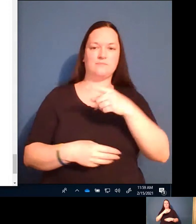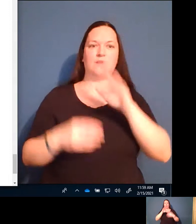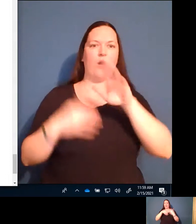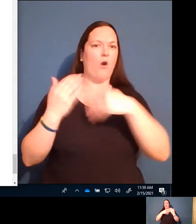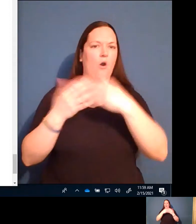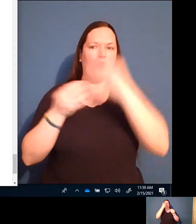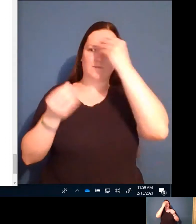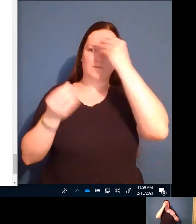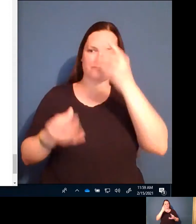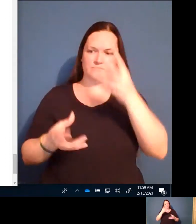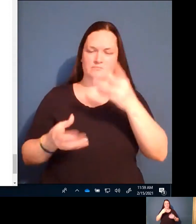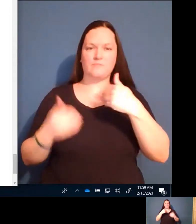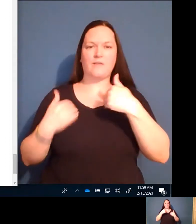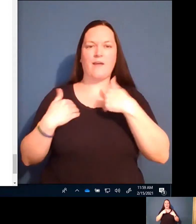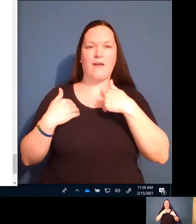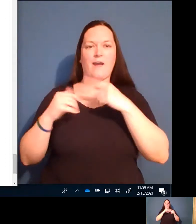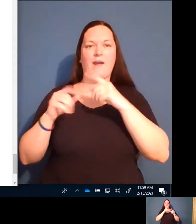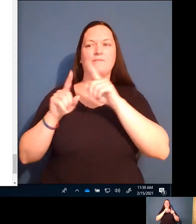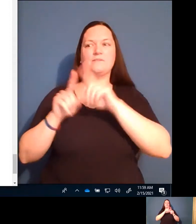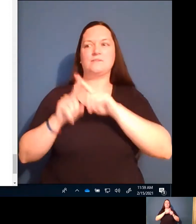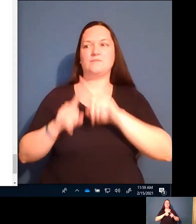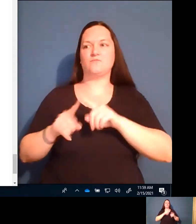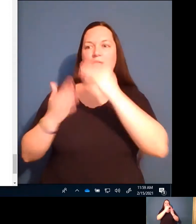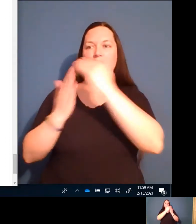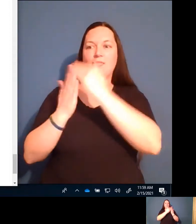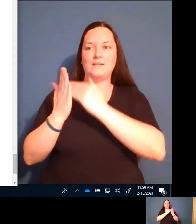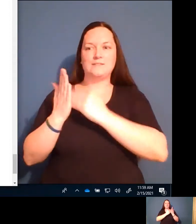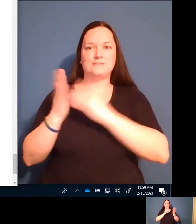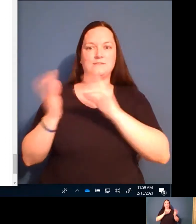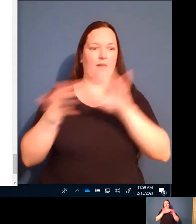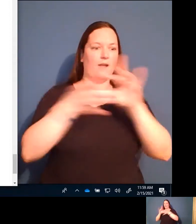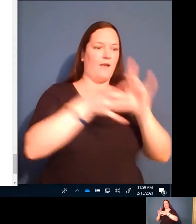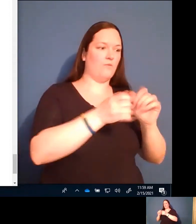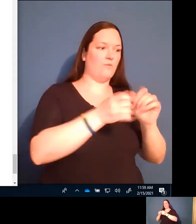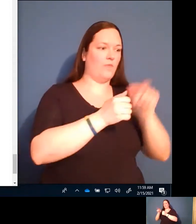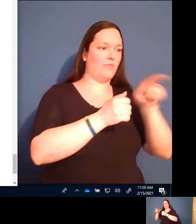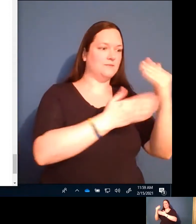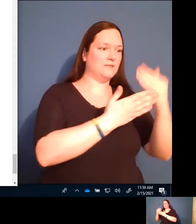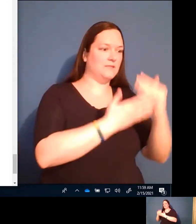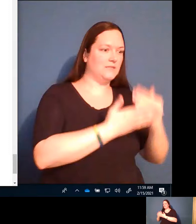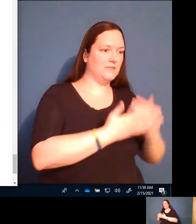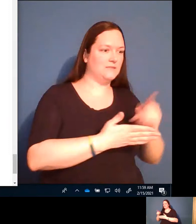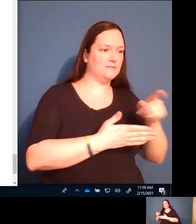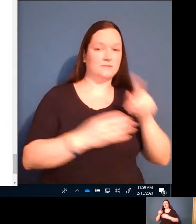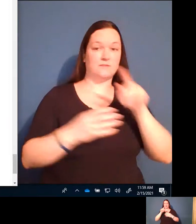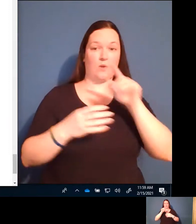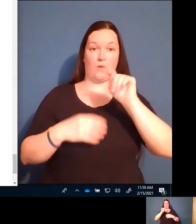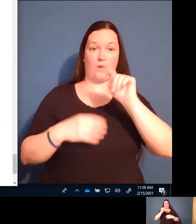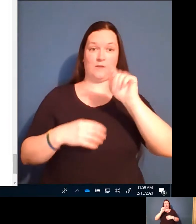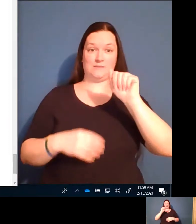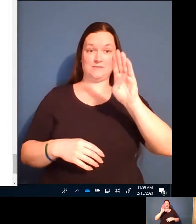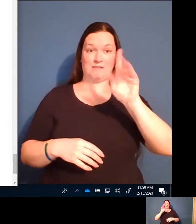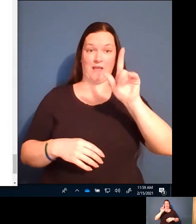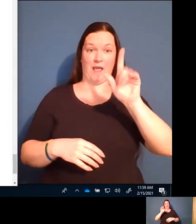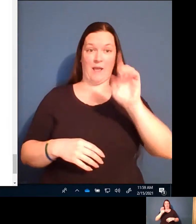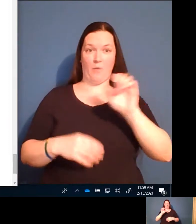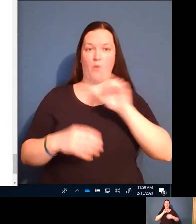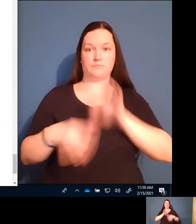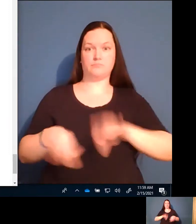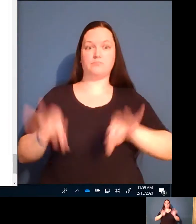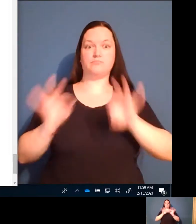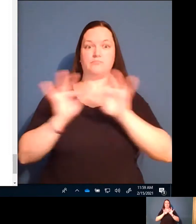data organized into many connected lists, or tables. That puts tables at the heart of any database, the place where your information